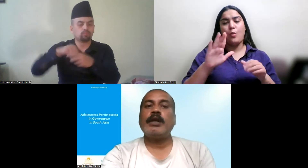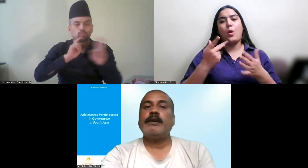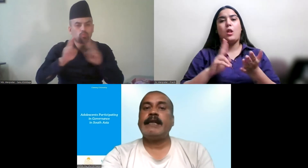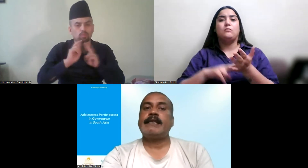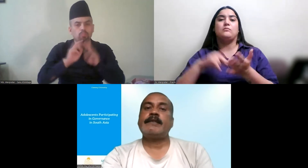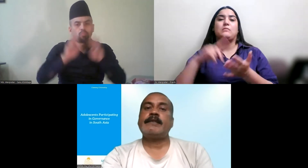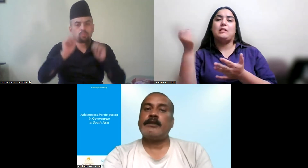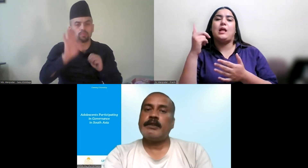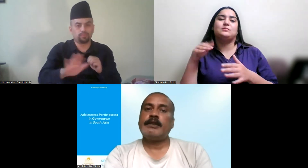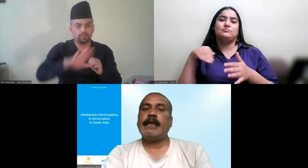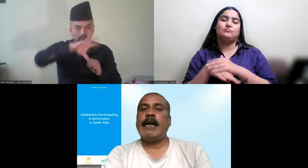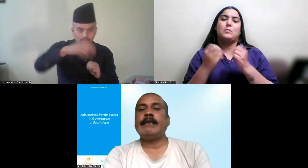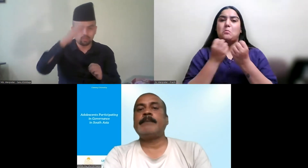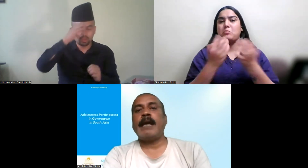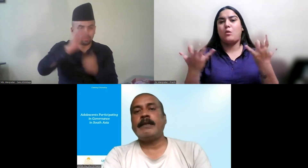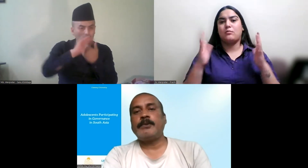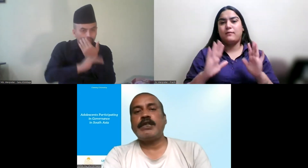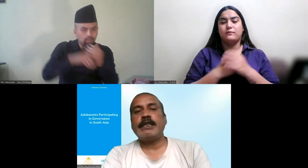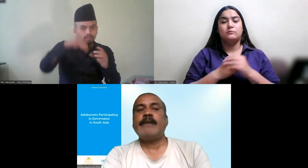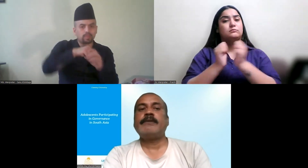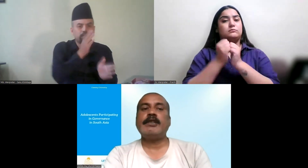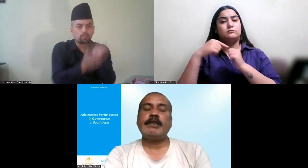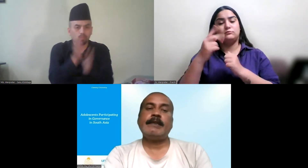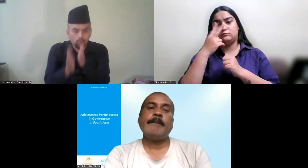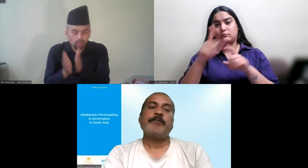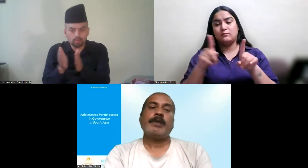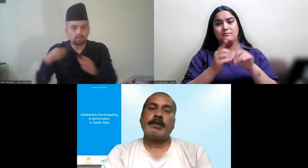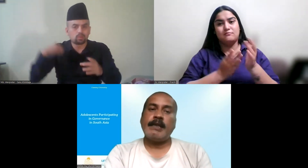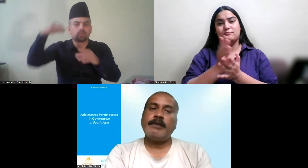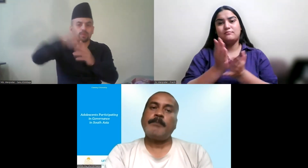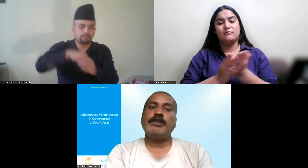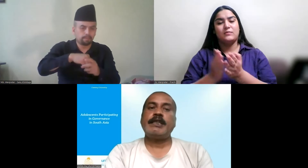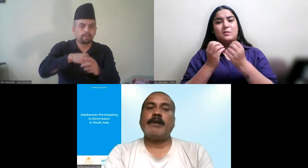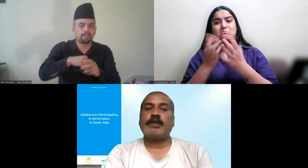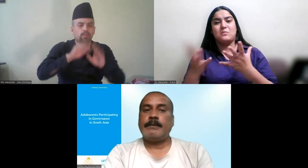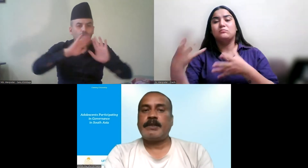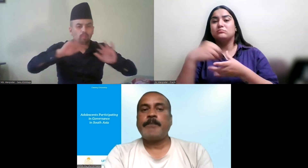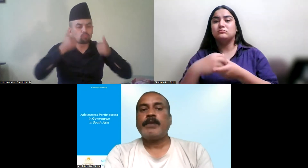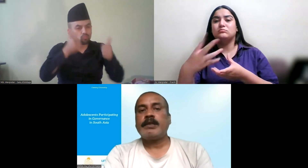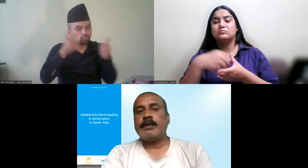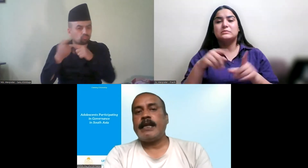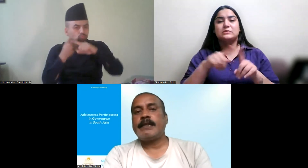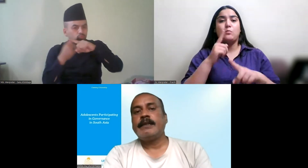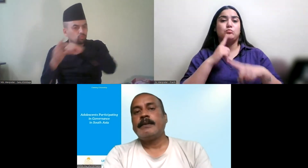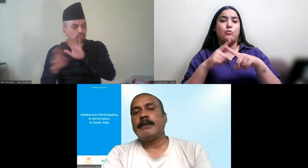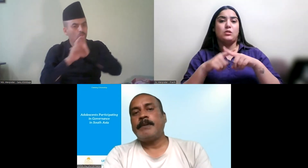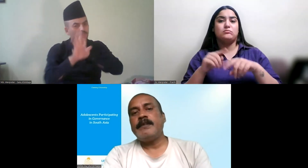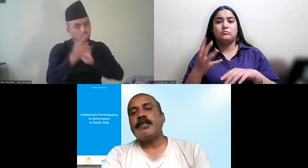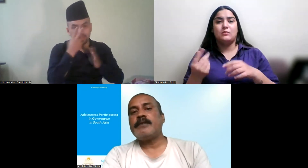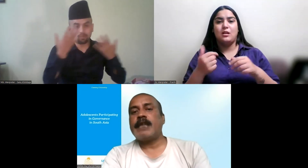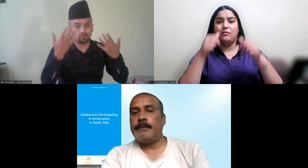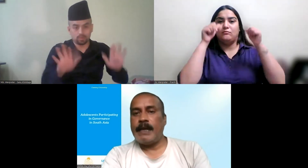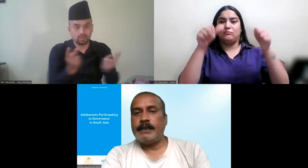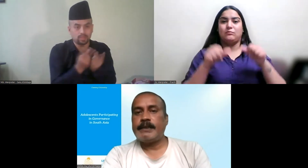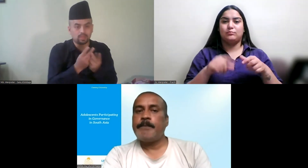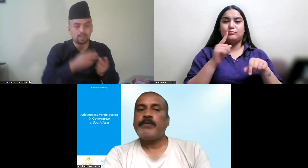local governance structures and in planning process have resulted several positive outcomes, such as the prevention